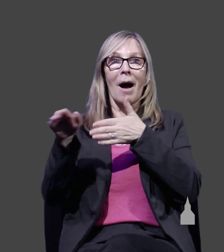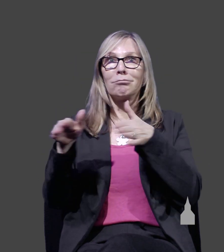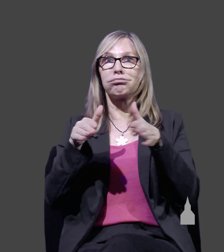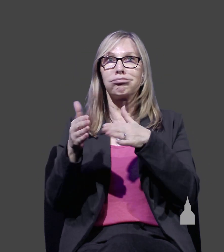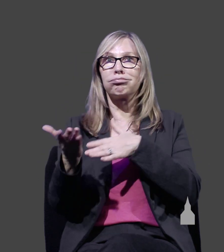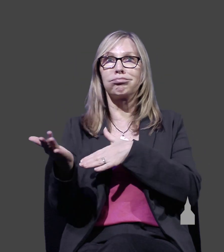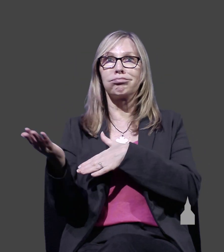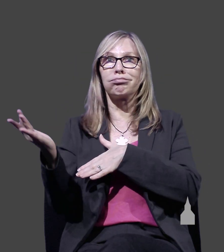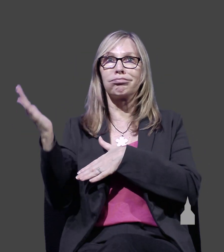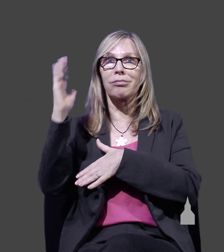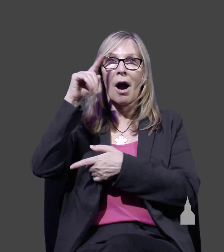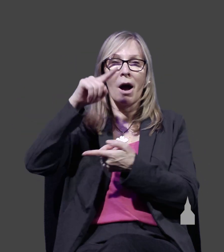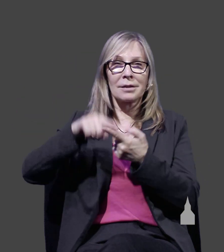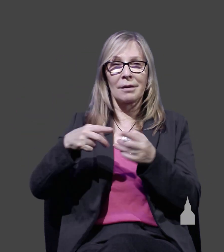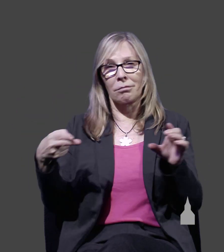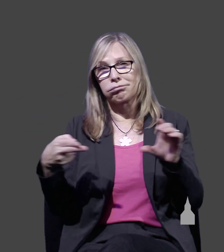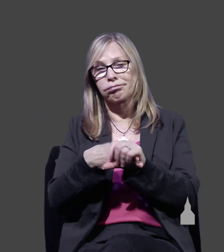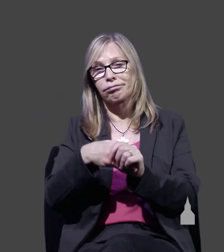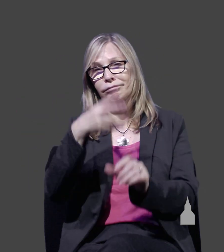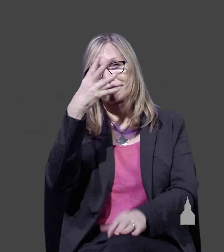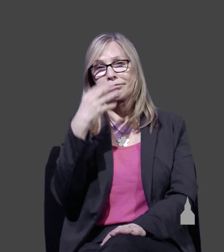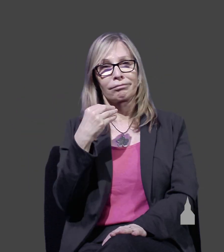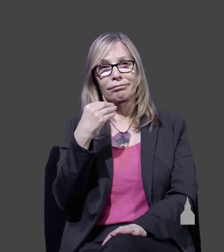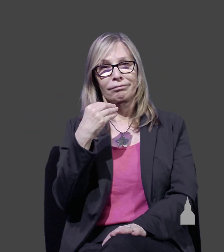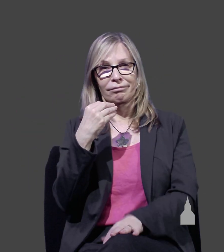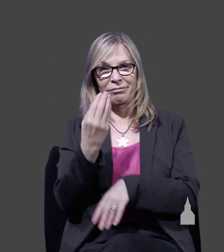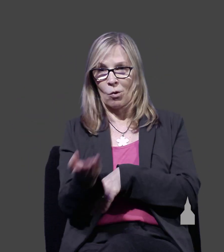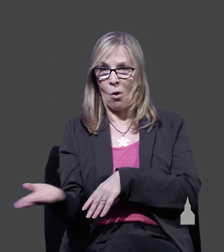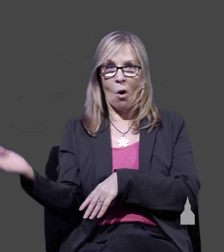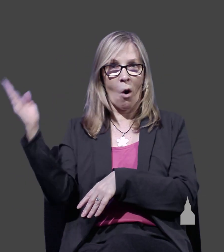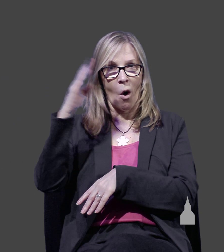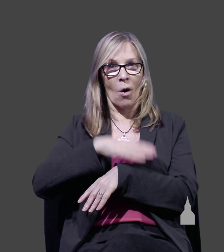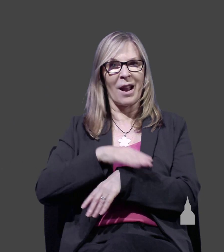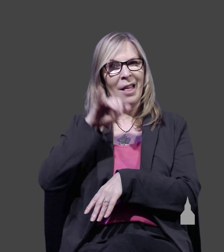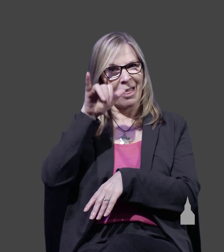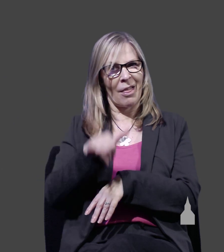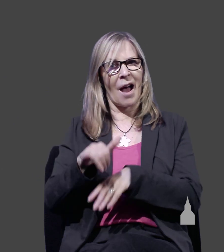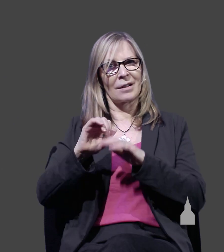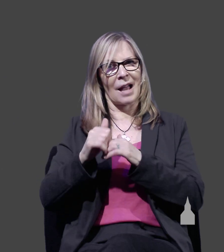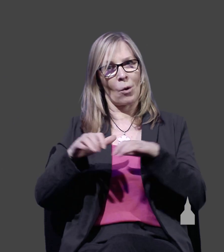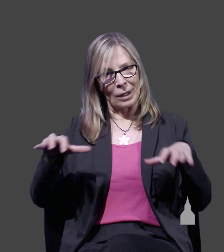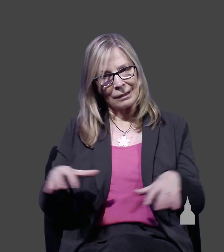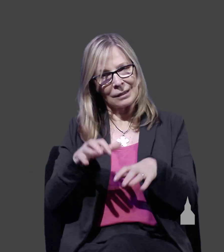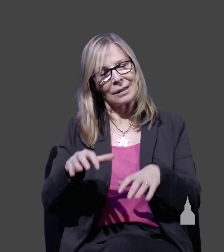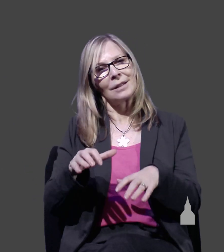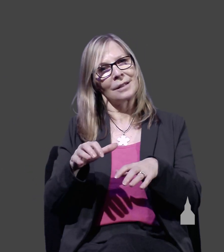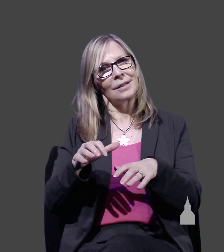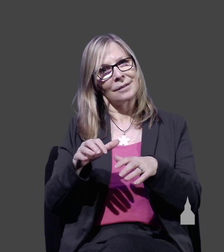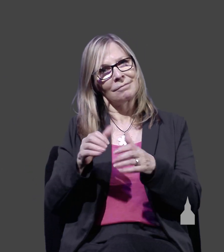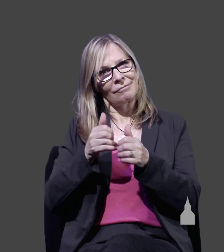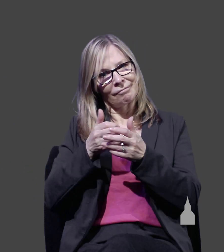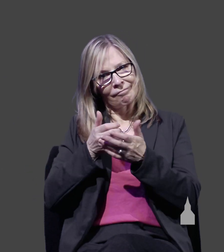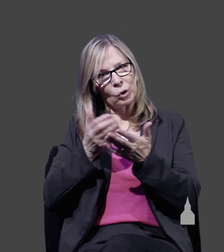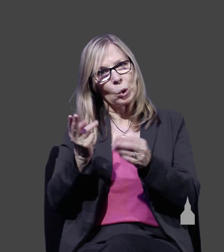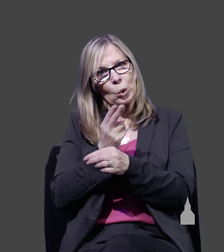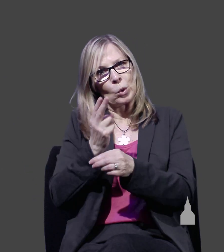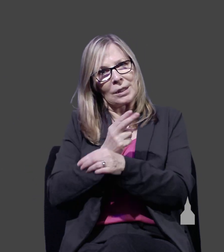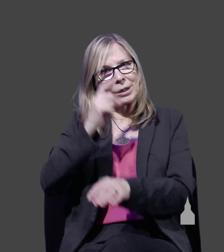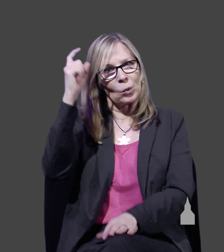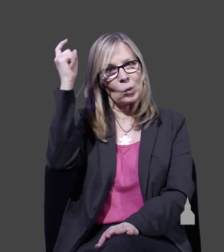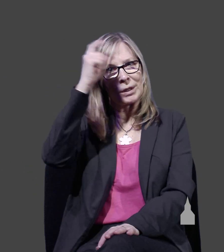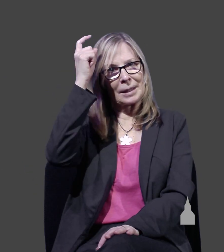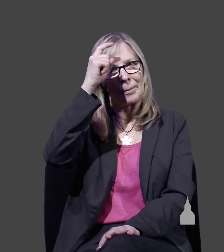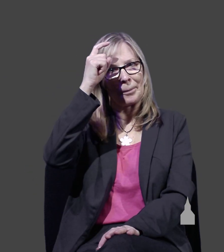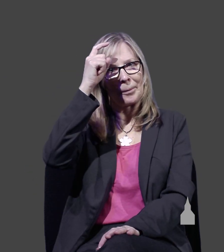night. Everything in between is our walk. It's where we're supposed to conduct ourselves in wisdom. And